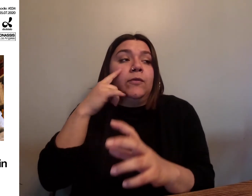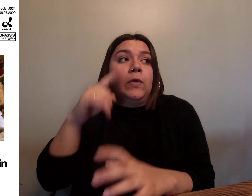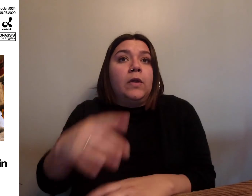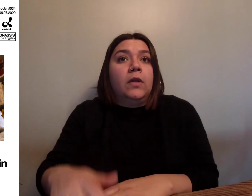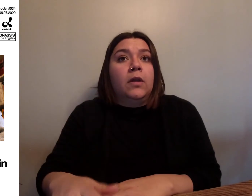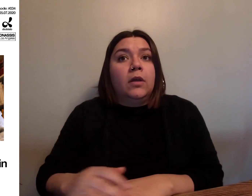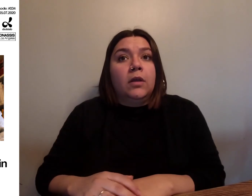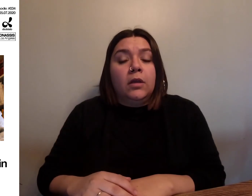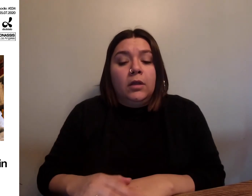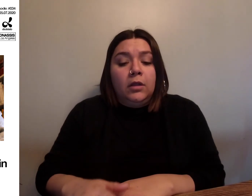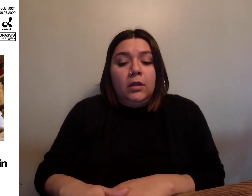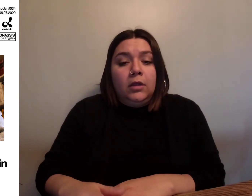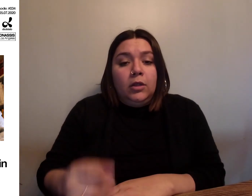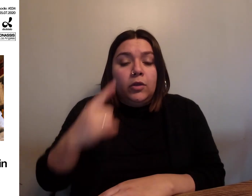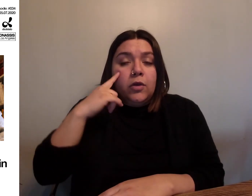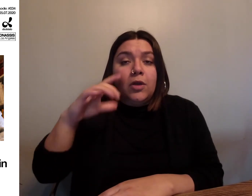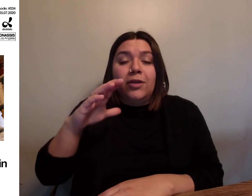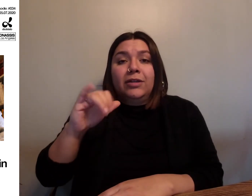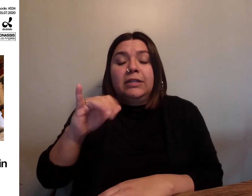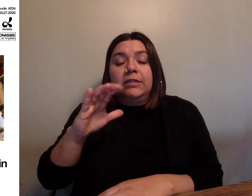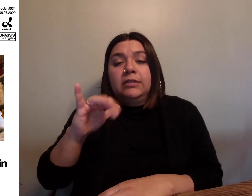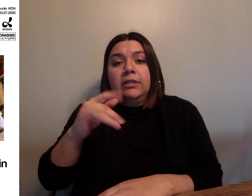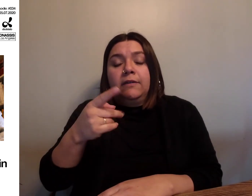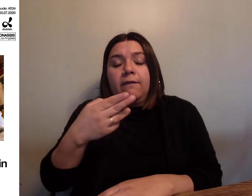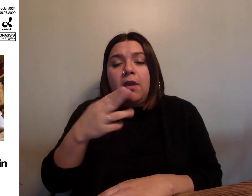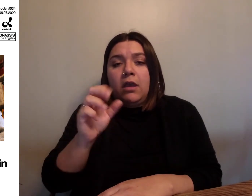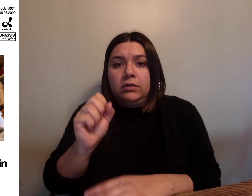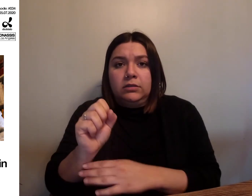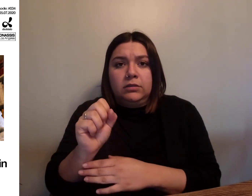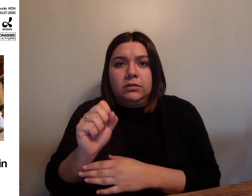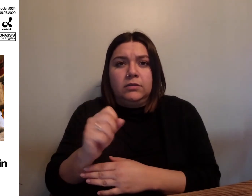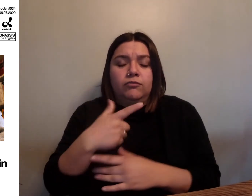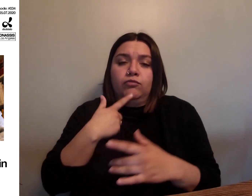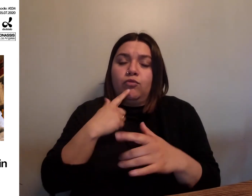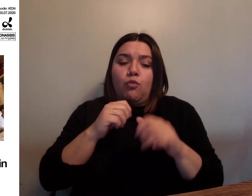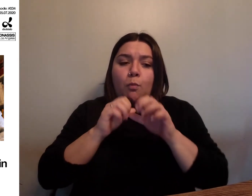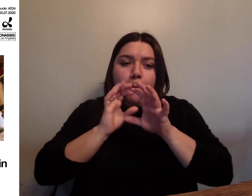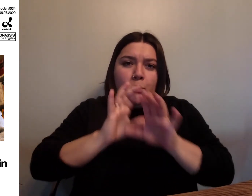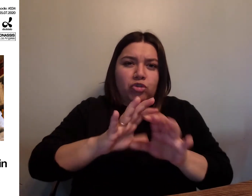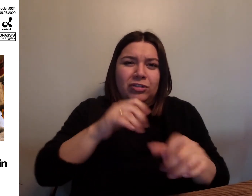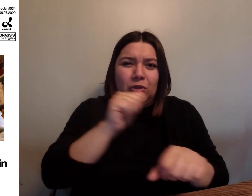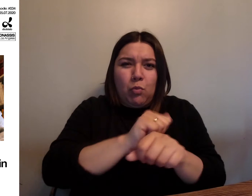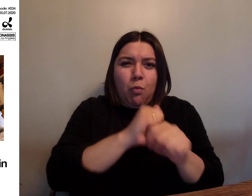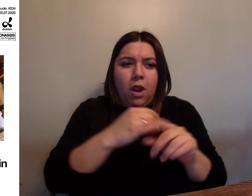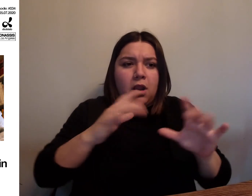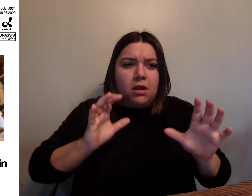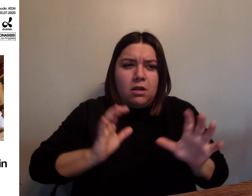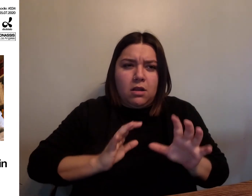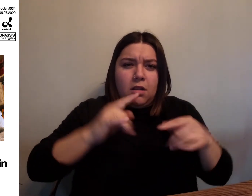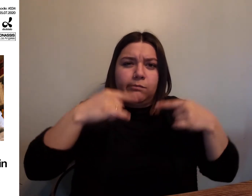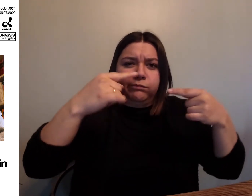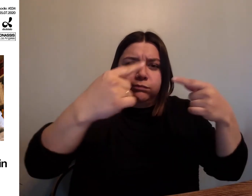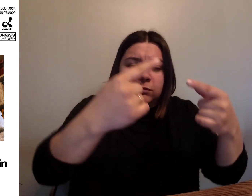the Sisyphus rolling up, pushing up the rock and finding pride in doing that.